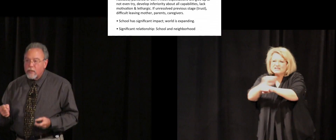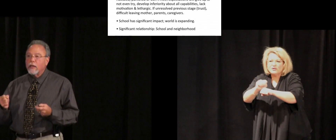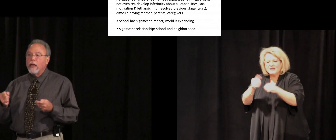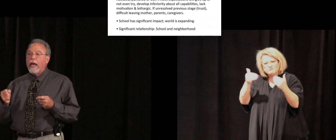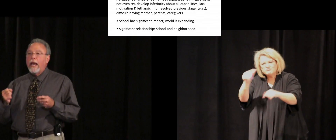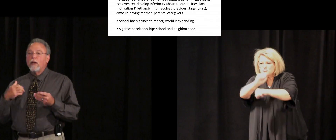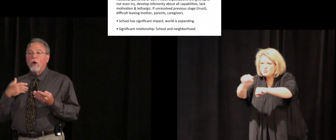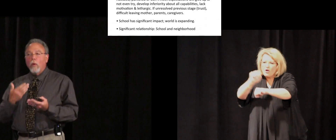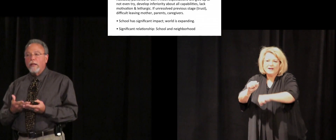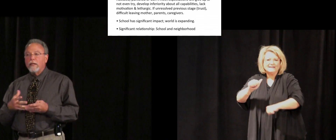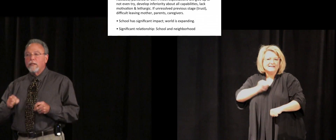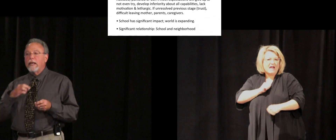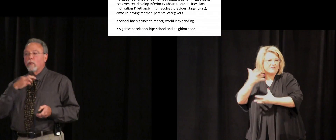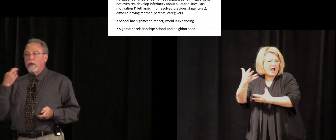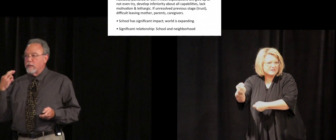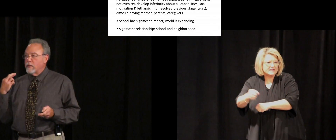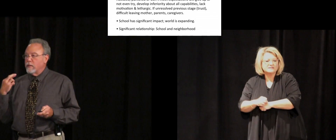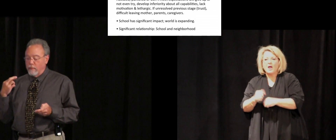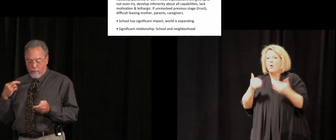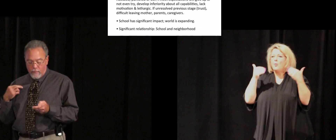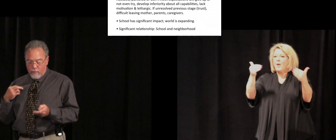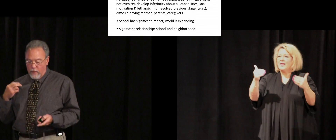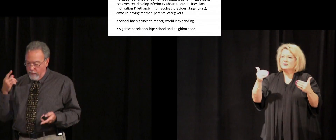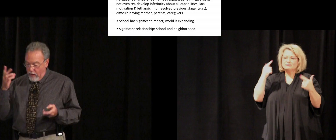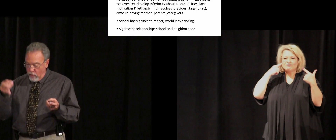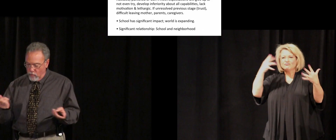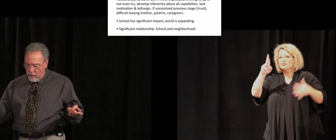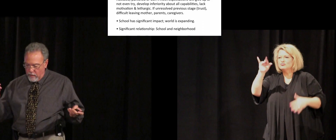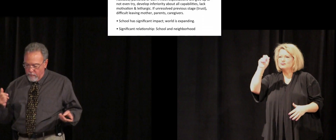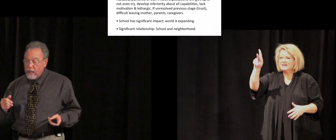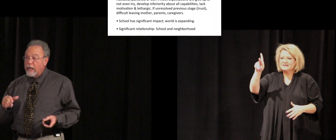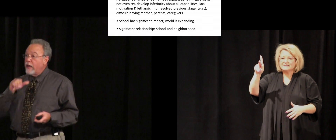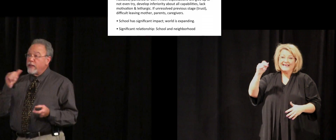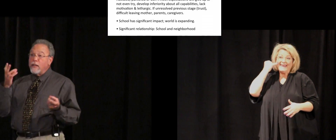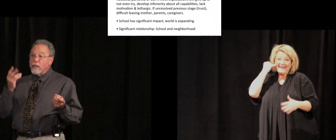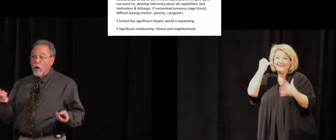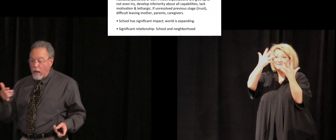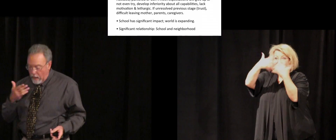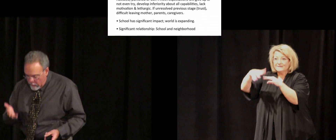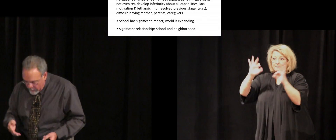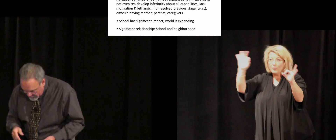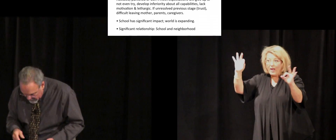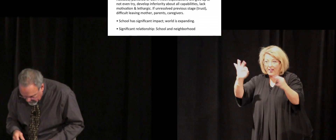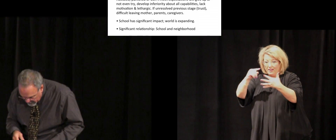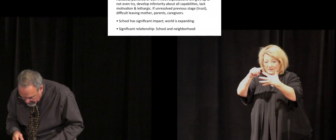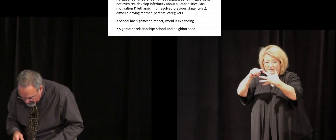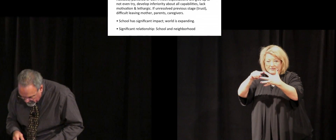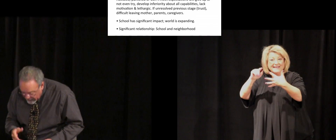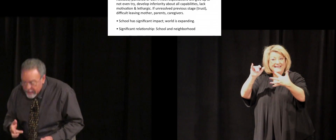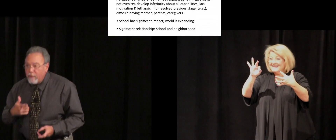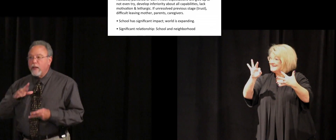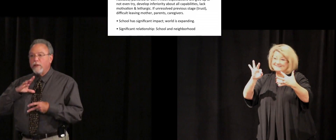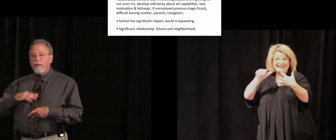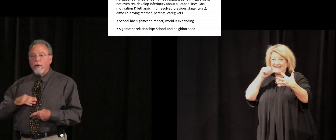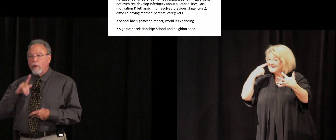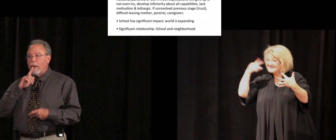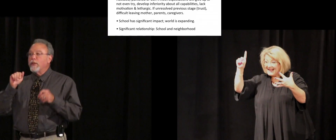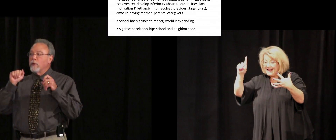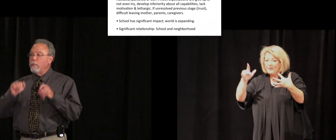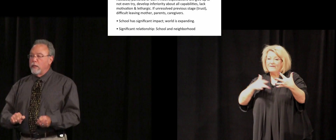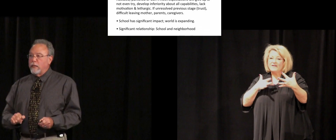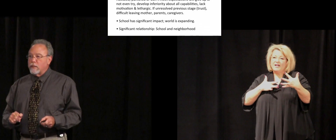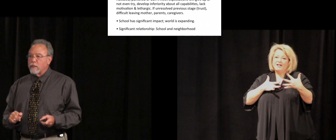Identity versus role. This is the big stage of development, gets